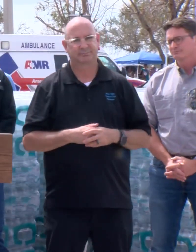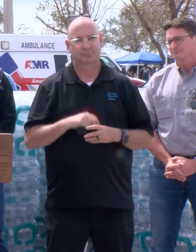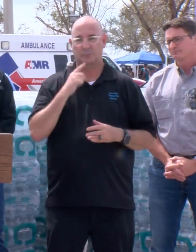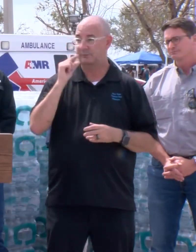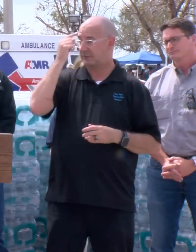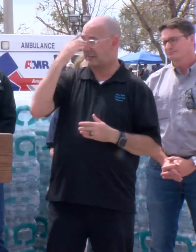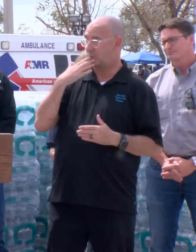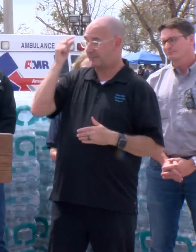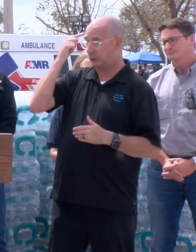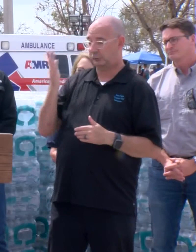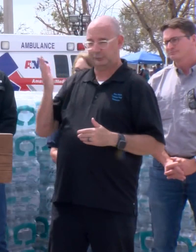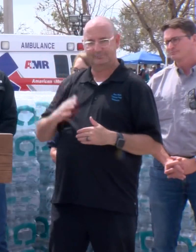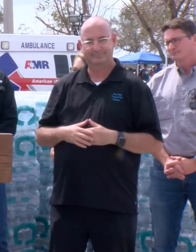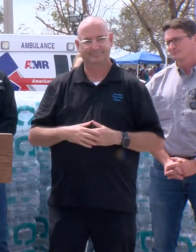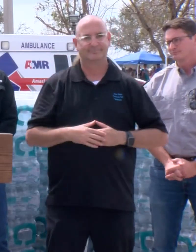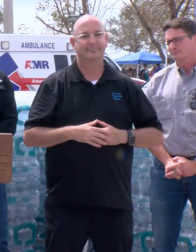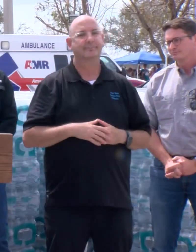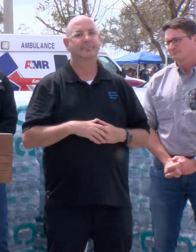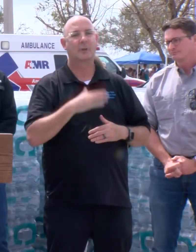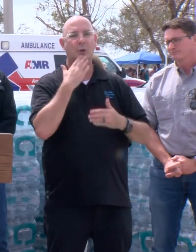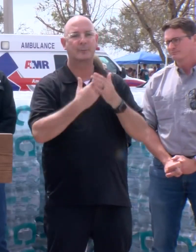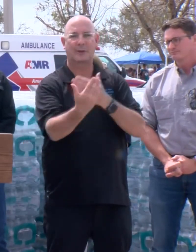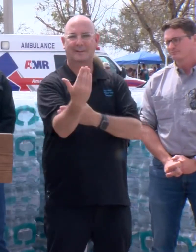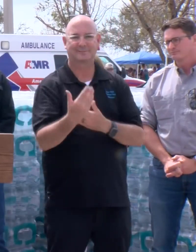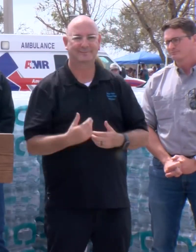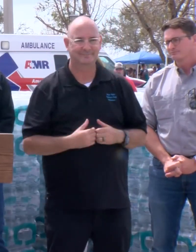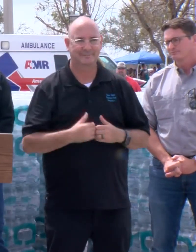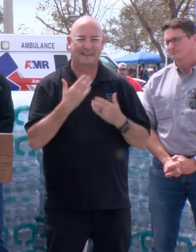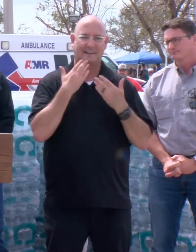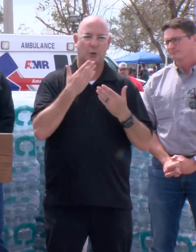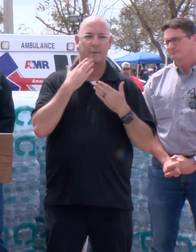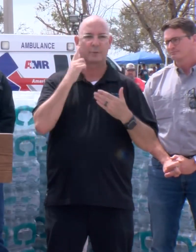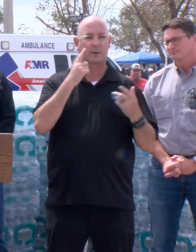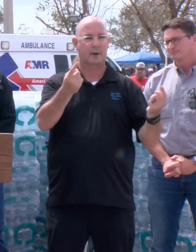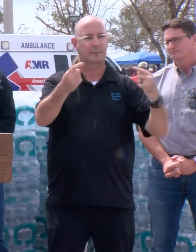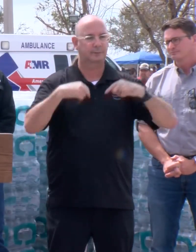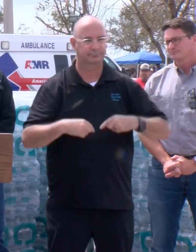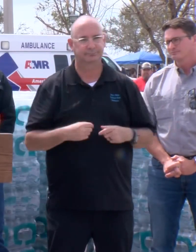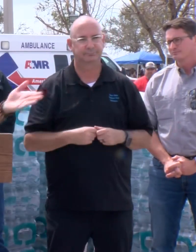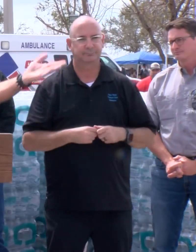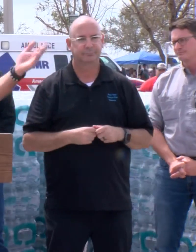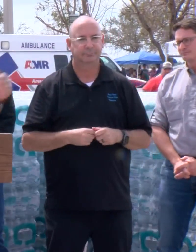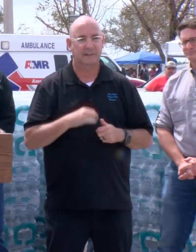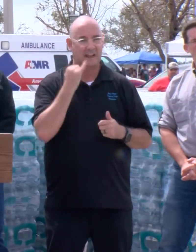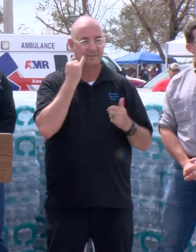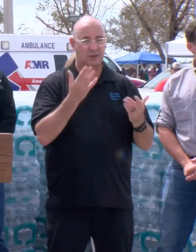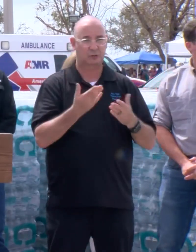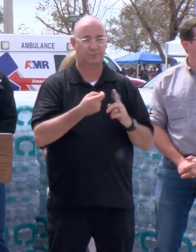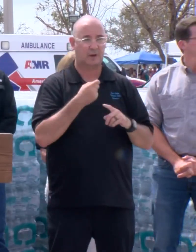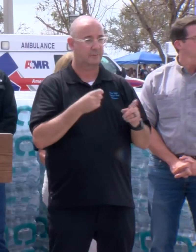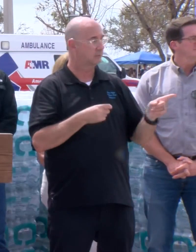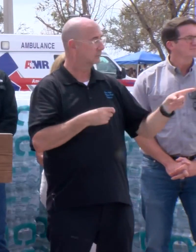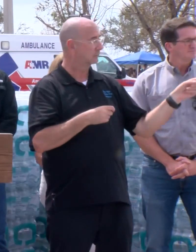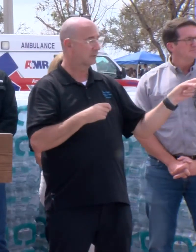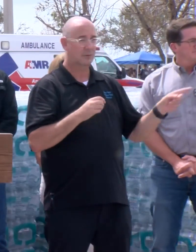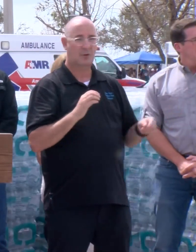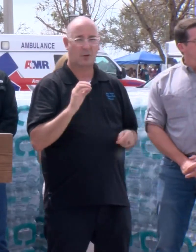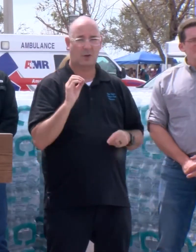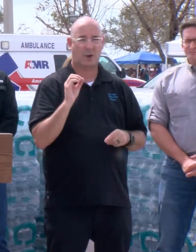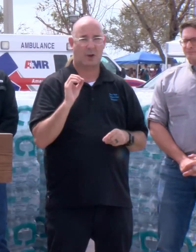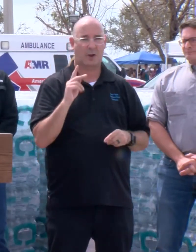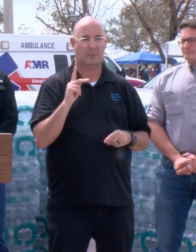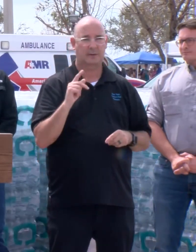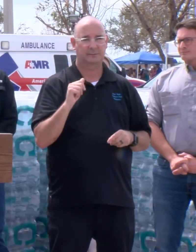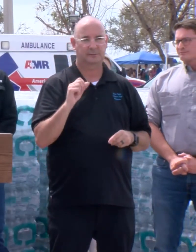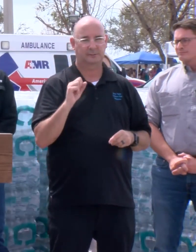Good morning. Thank you all for being here. Whether you're here from Okaloosa County, thank y'all so much for being here to take care of our folks